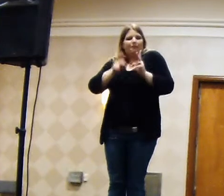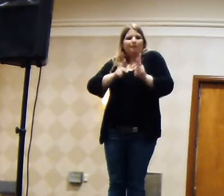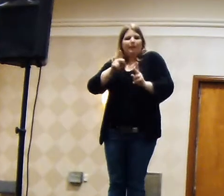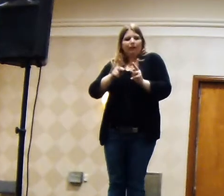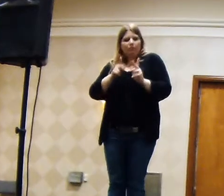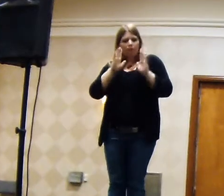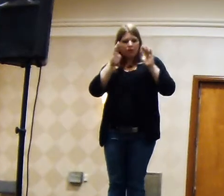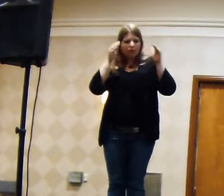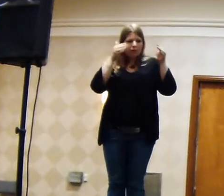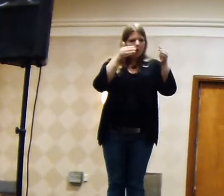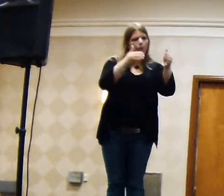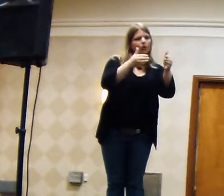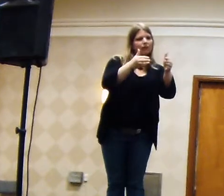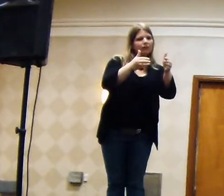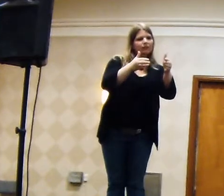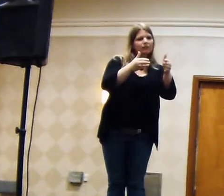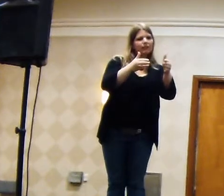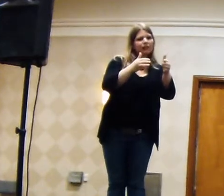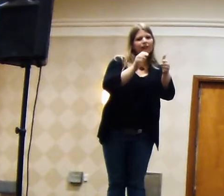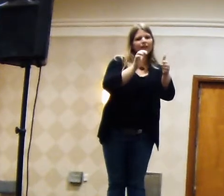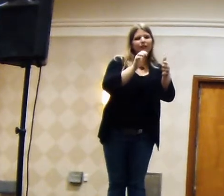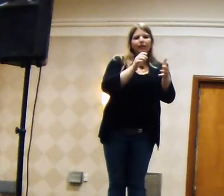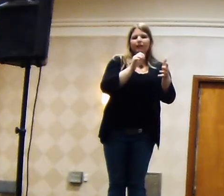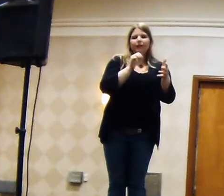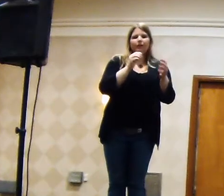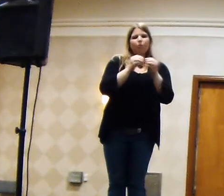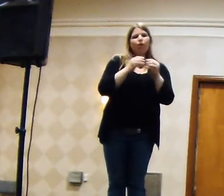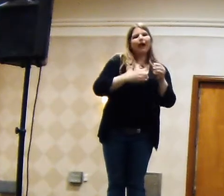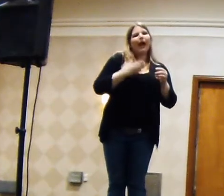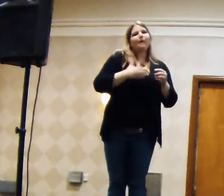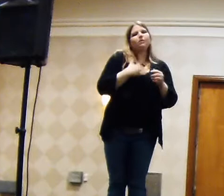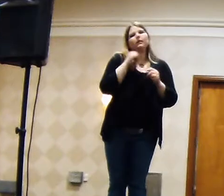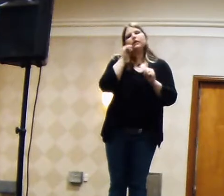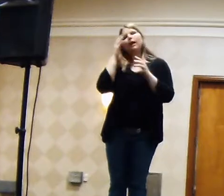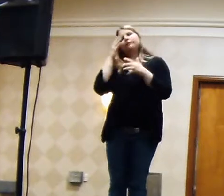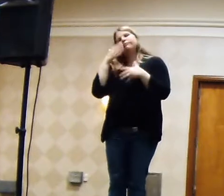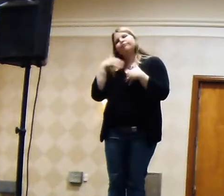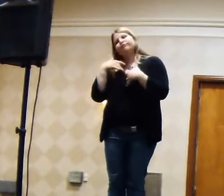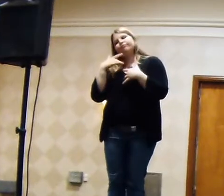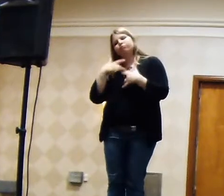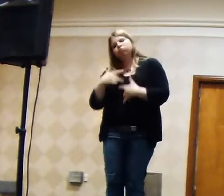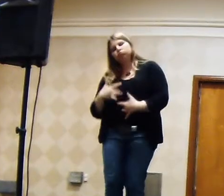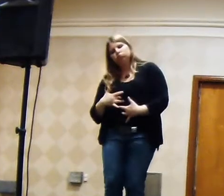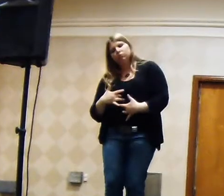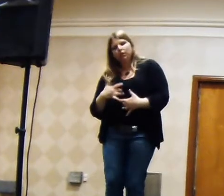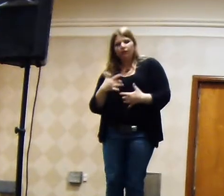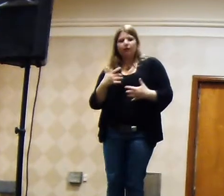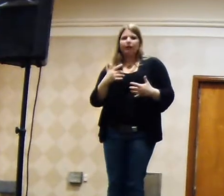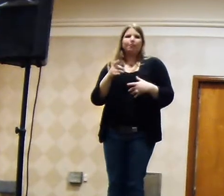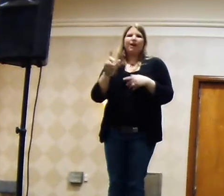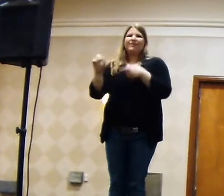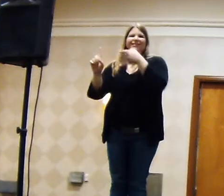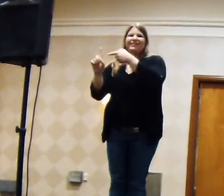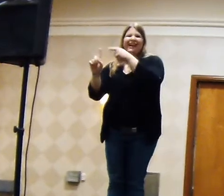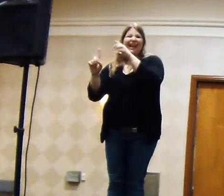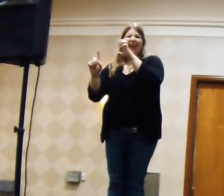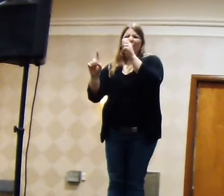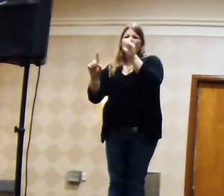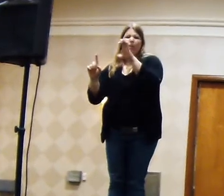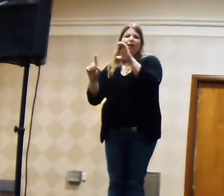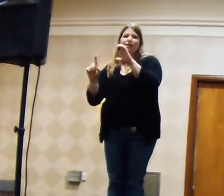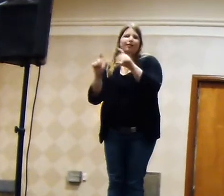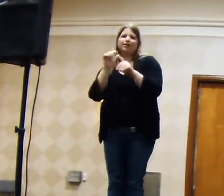real darker elements of the story. But they were, you know, they're both really good, but yeah, I don't think it would have been as big of a hit with Eric, for